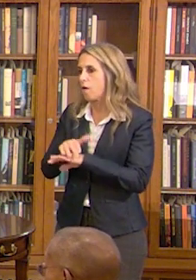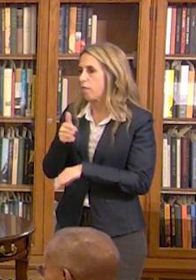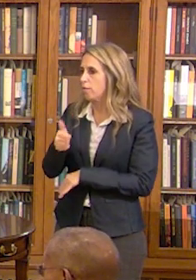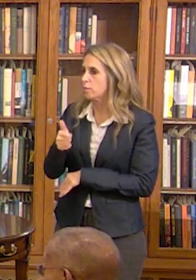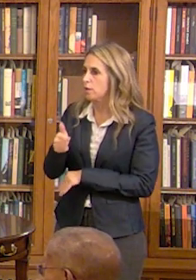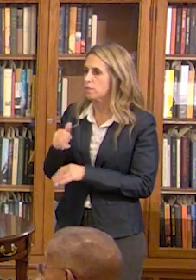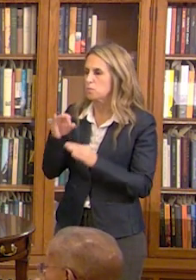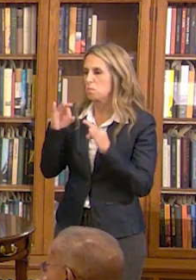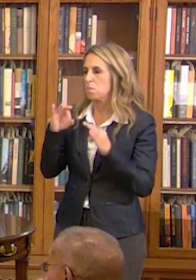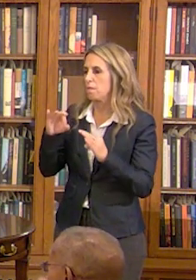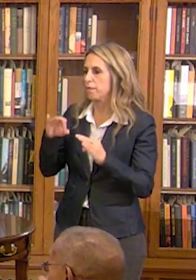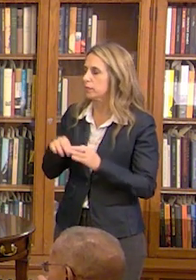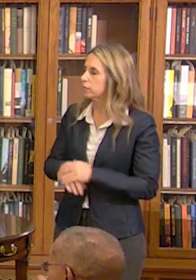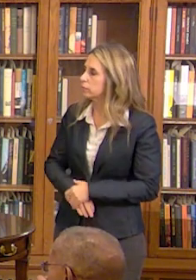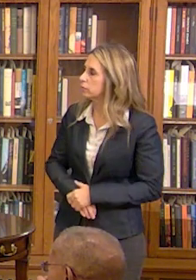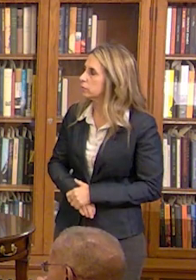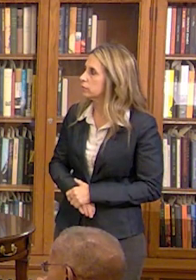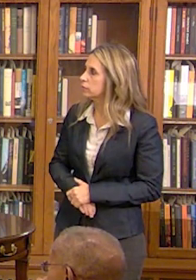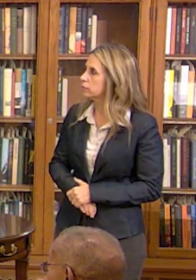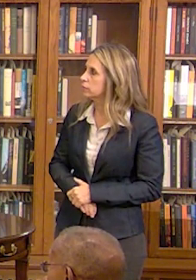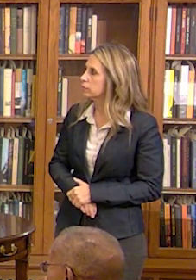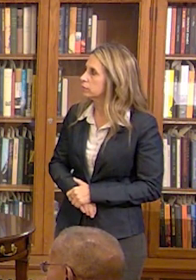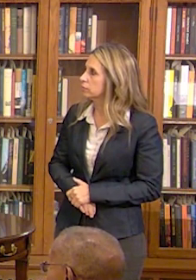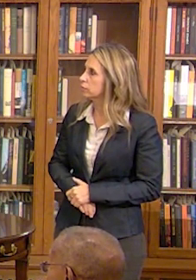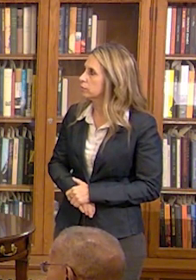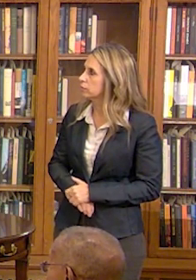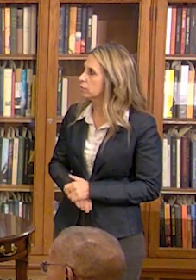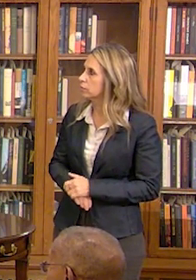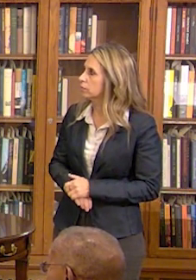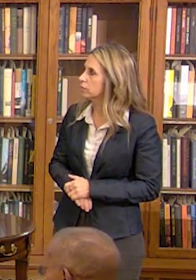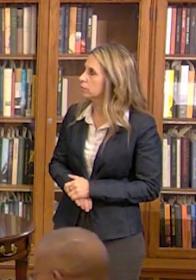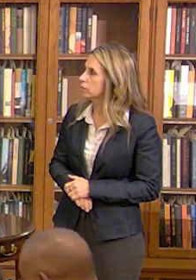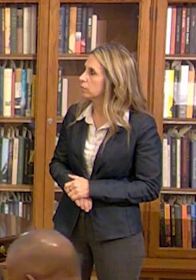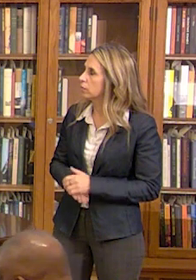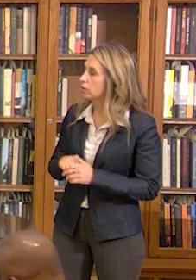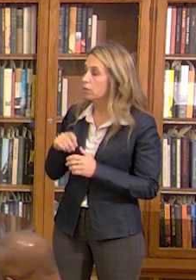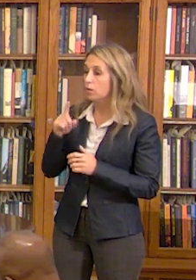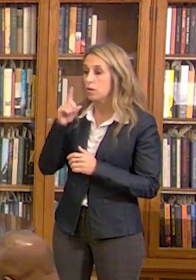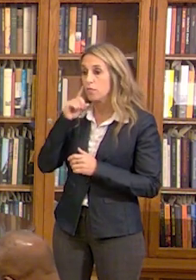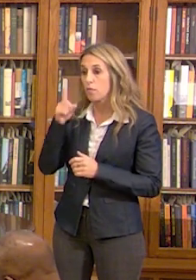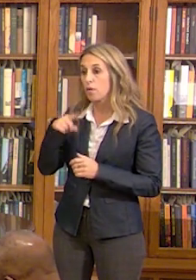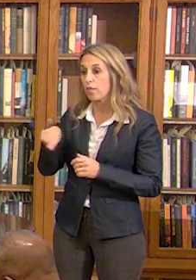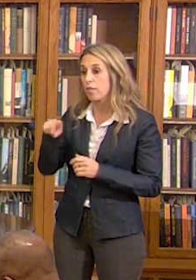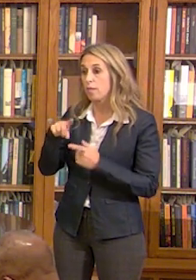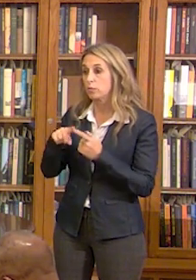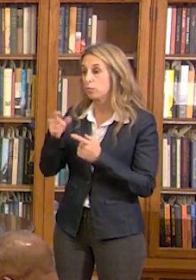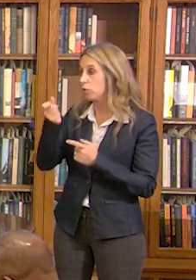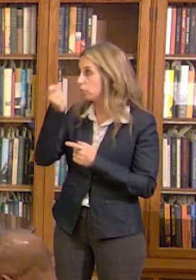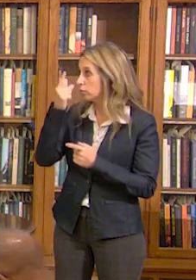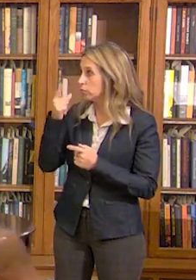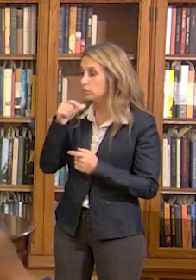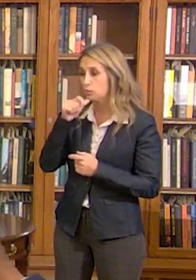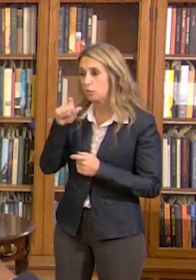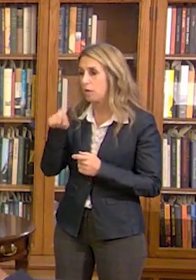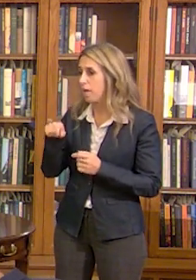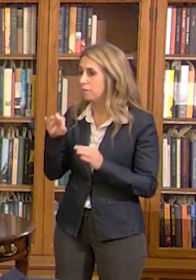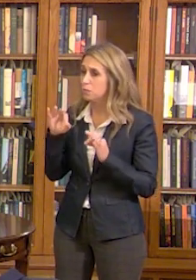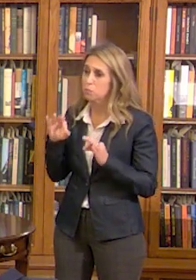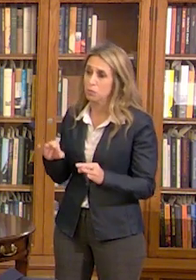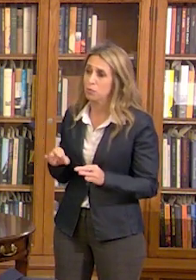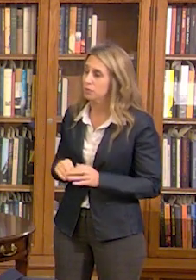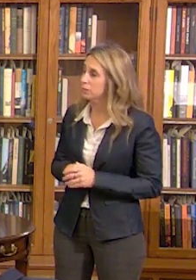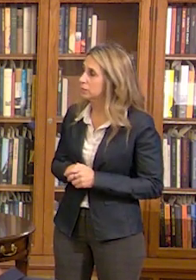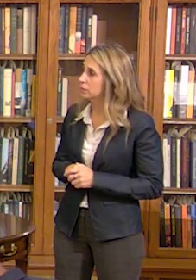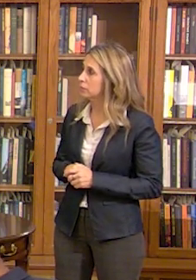be perfect and for their own mental health for them to understand you don't have to be